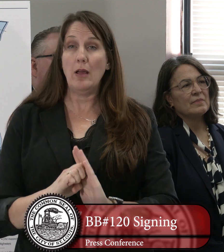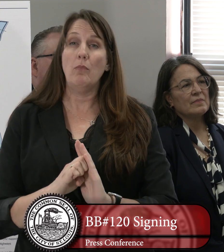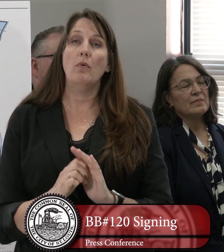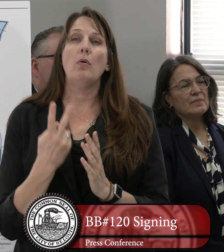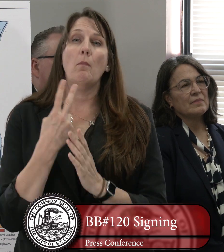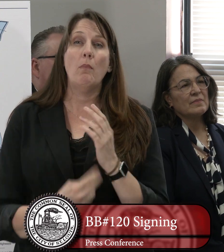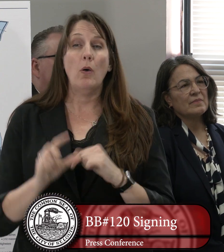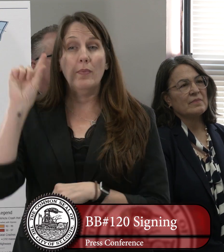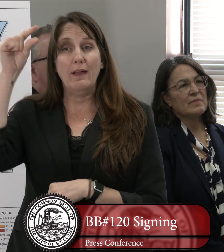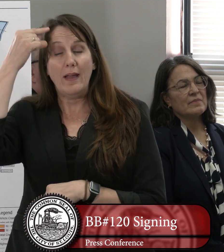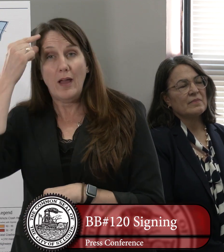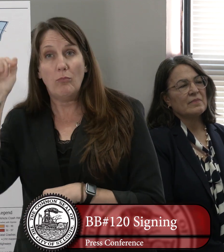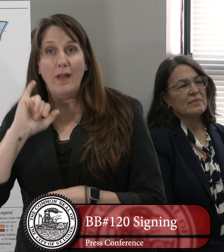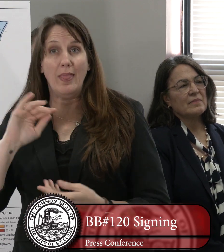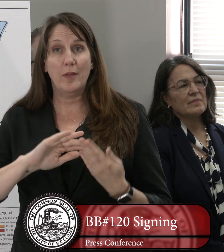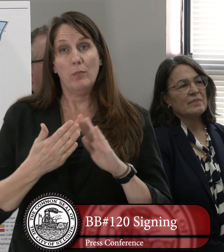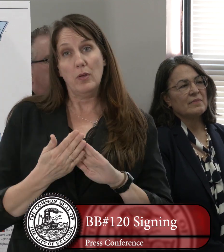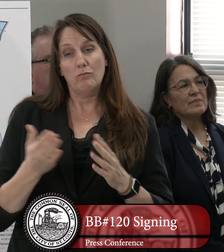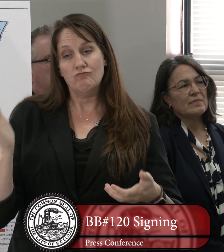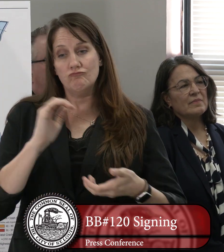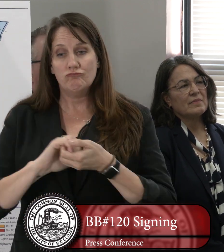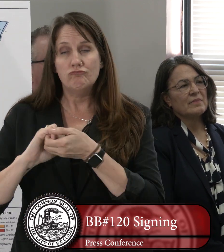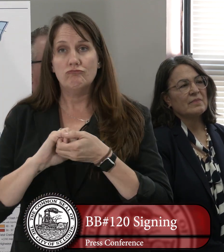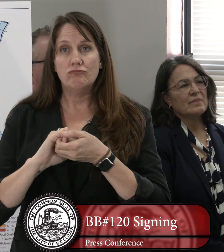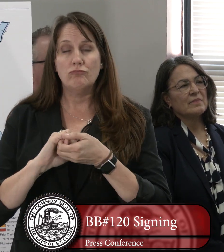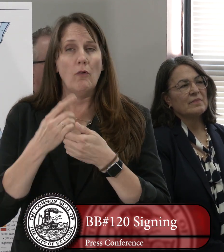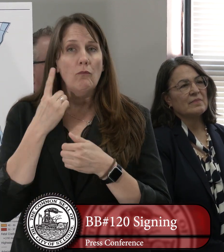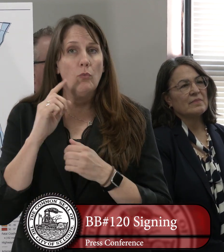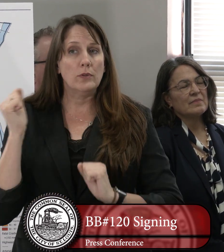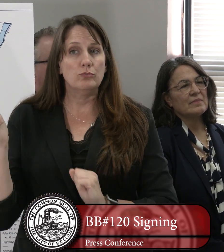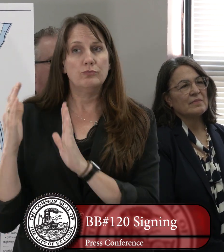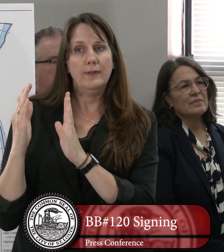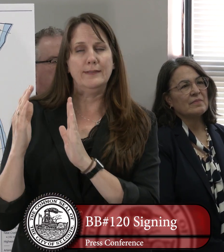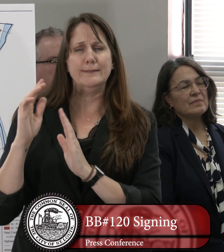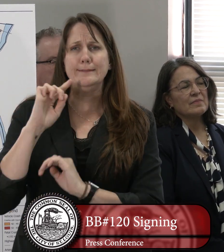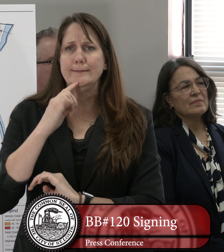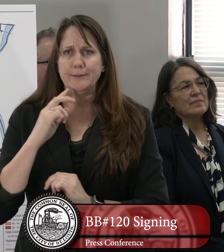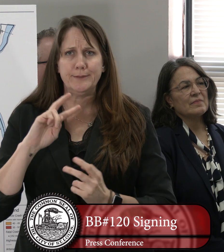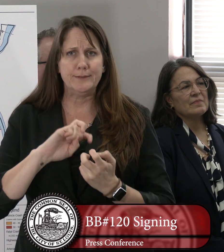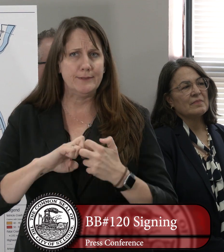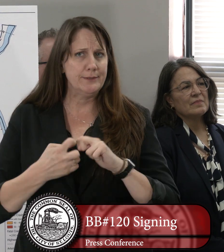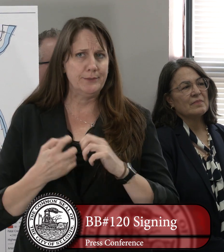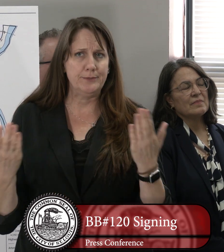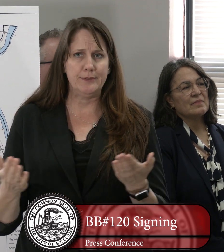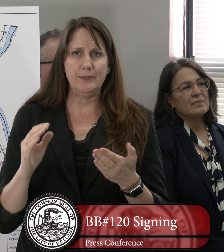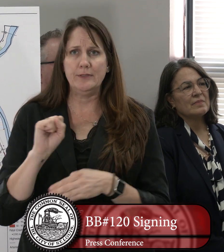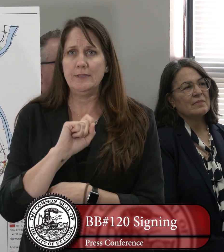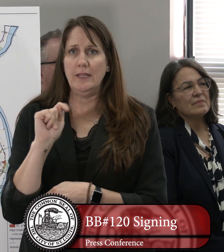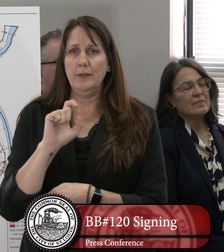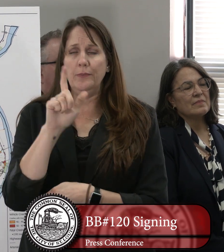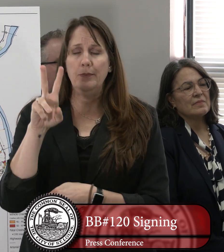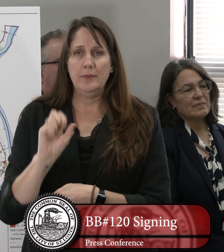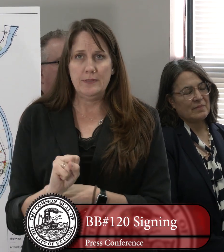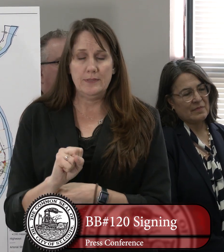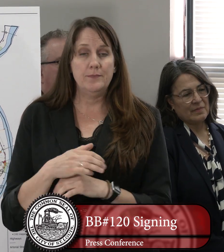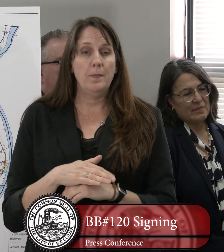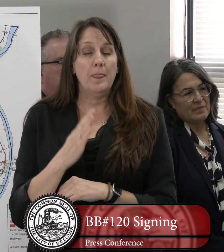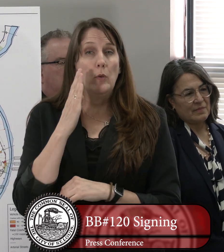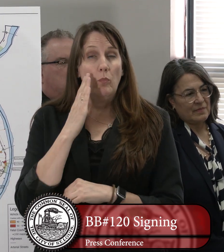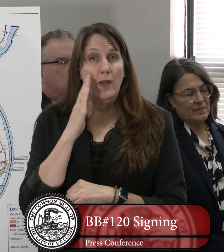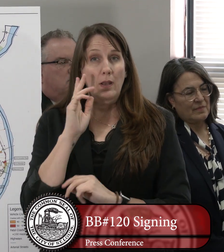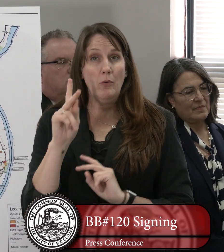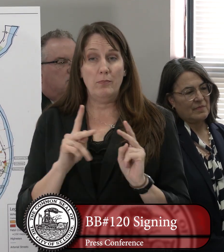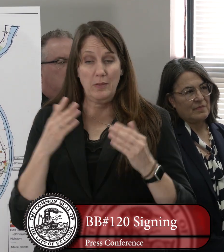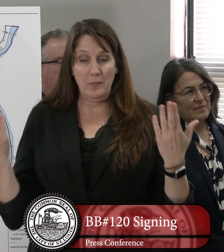local government working together to address very serious issues in our city. We know that St. Louisans both deserve